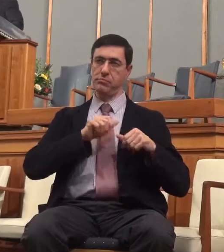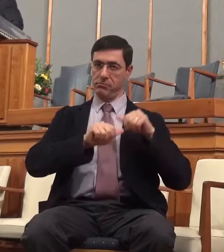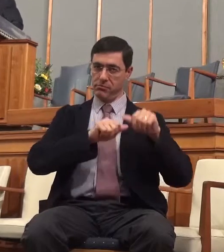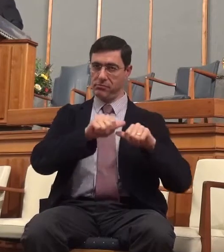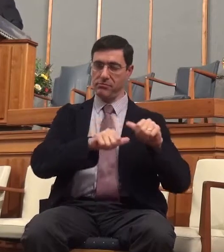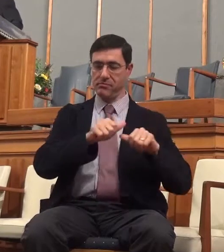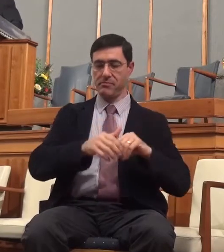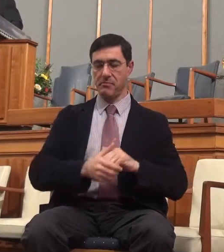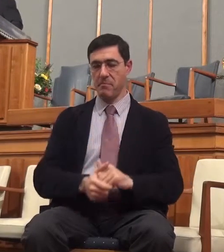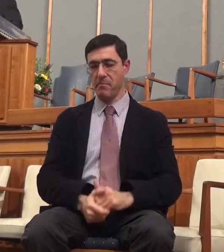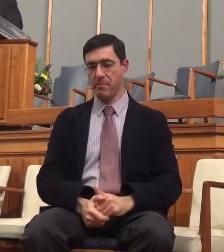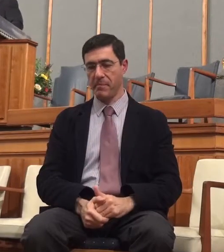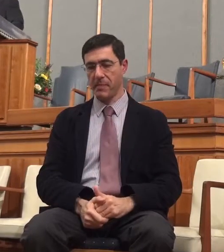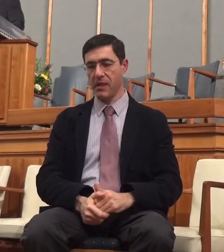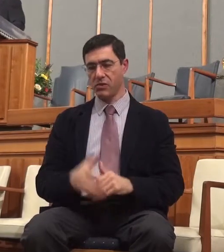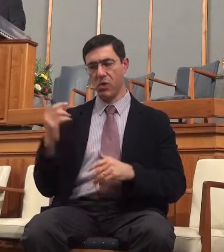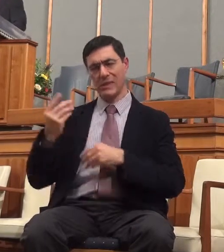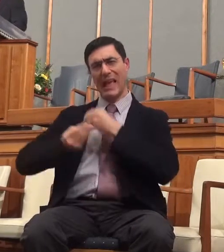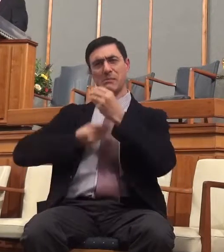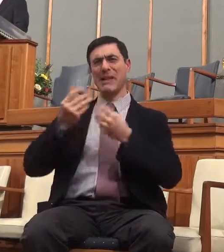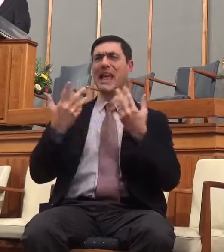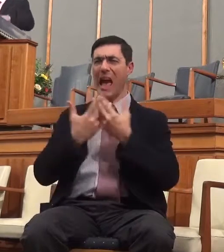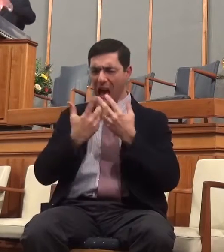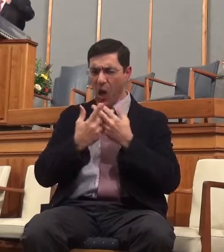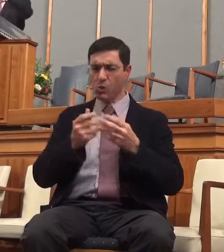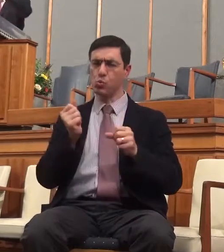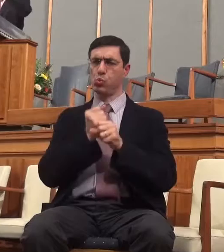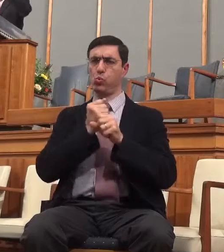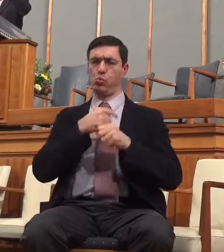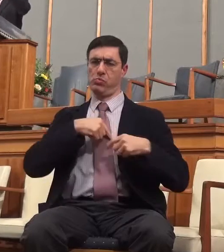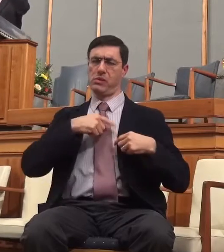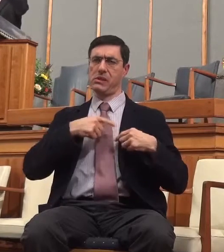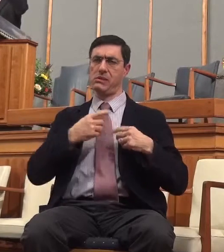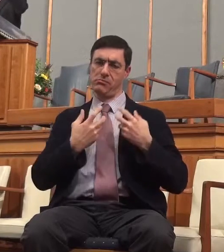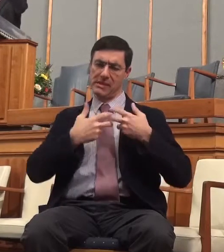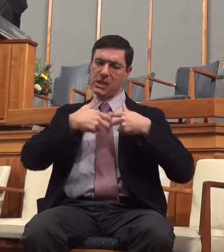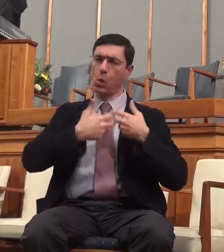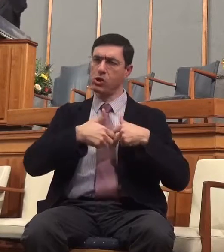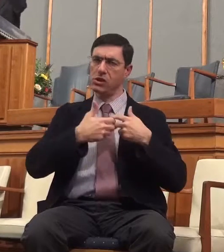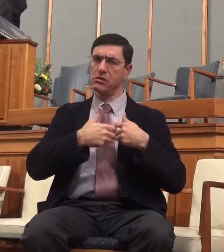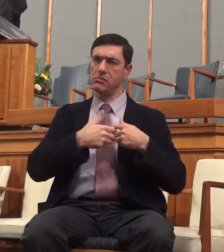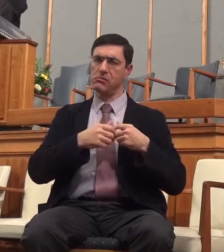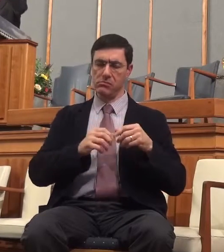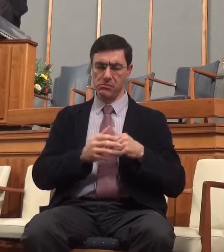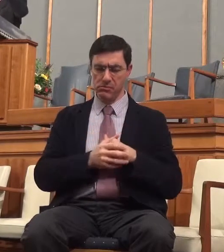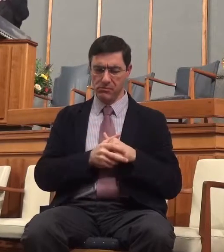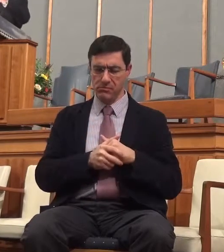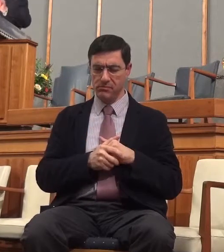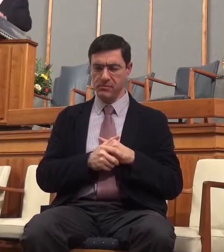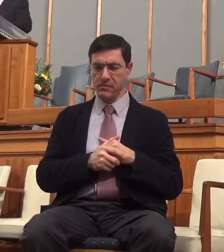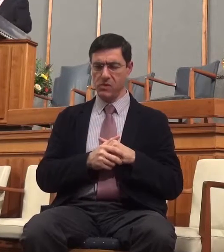up ventrally into the heart and into the left atrium. And then the technology inside the end of these catheters